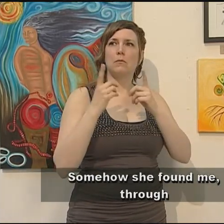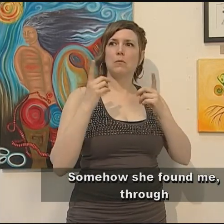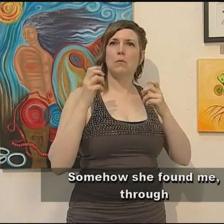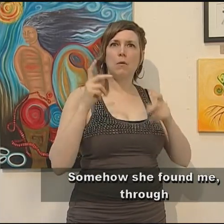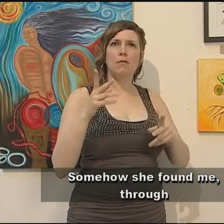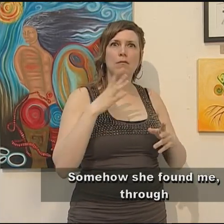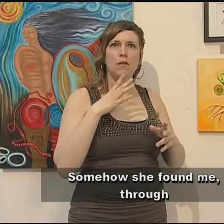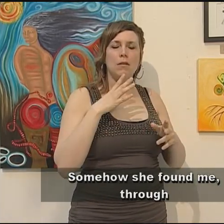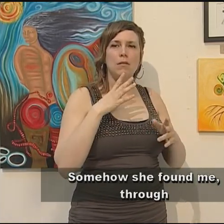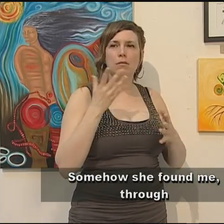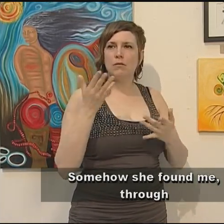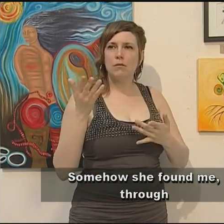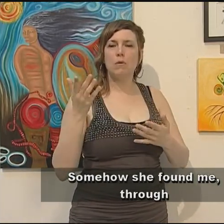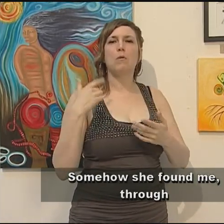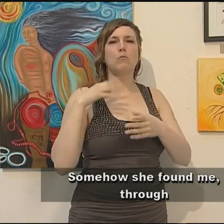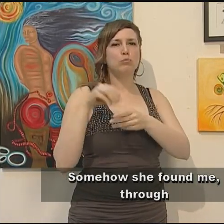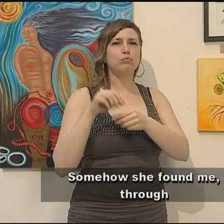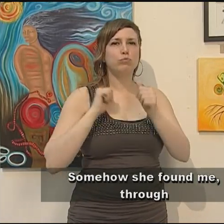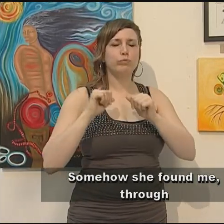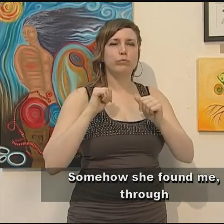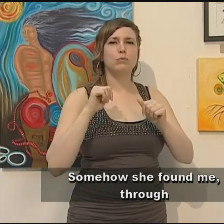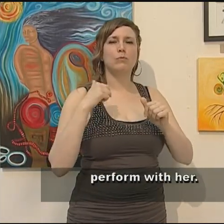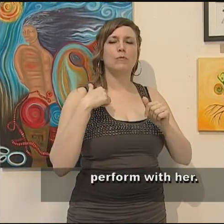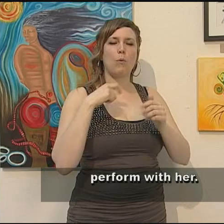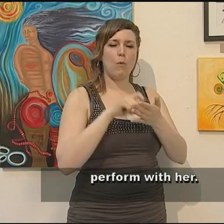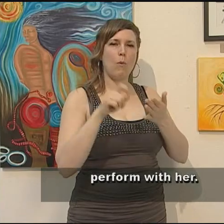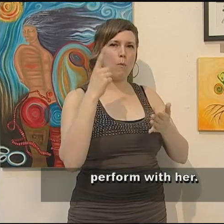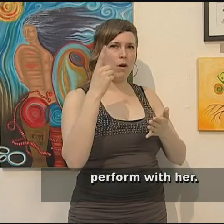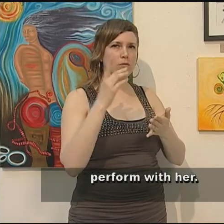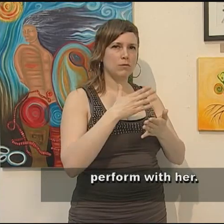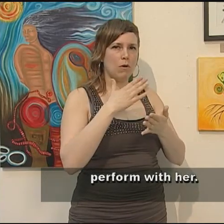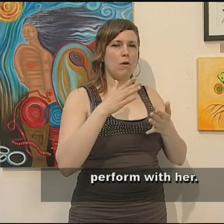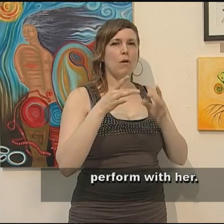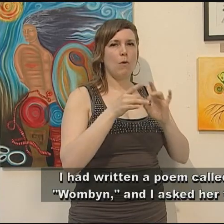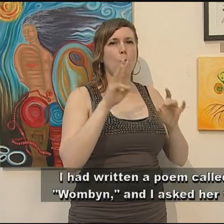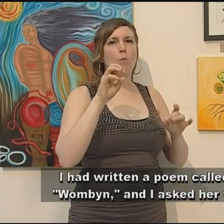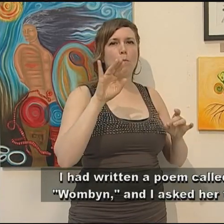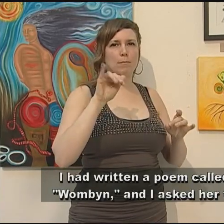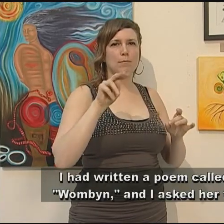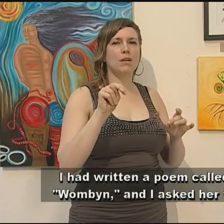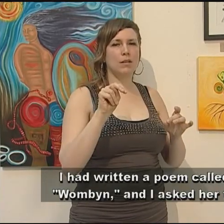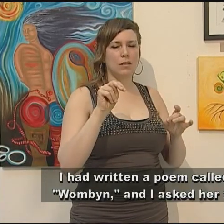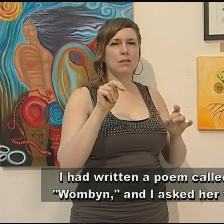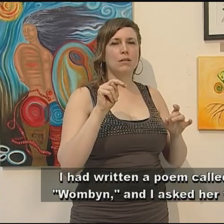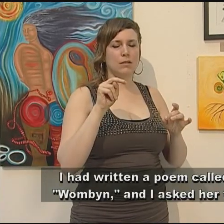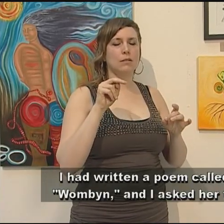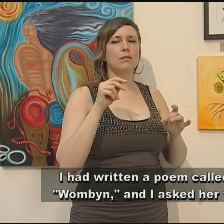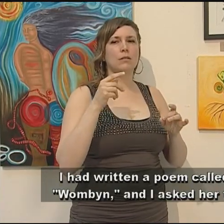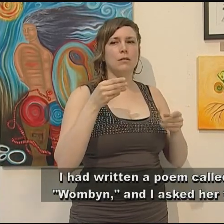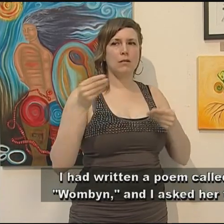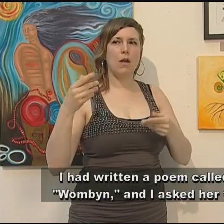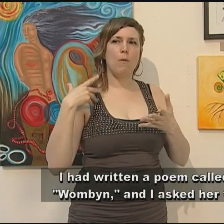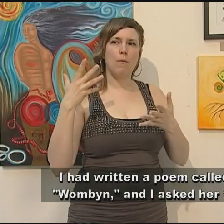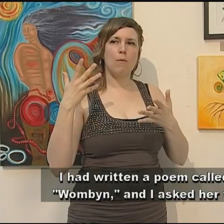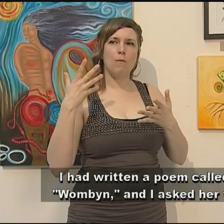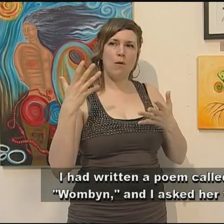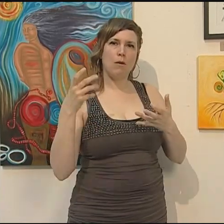me through a cousin and asked me to perform with her. I had written a poem called Wombin, and I